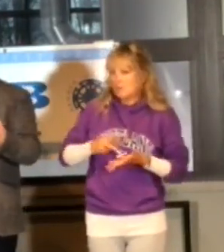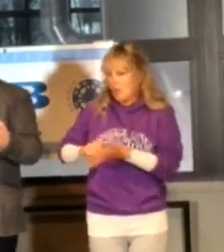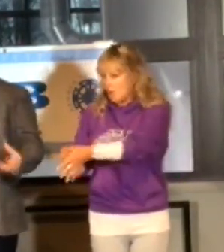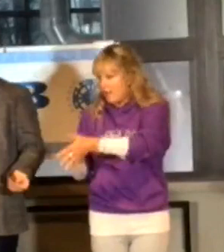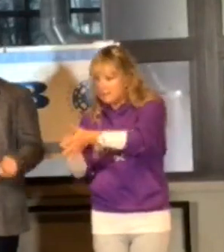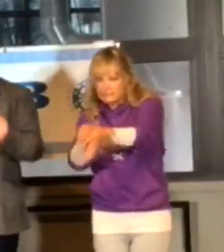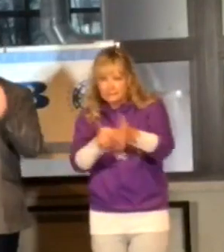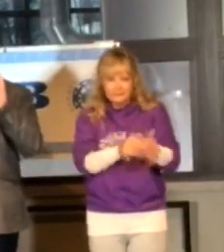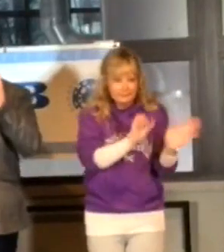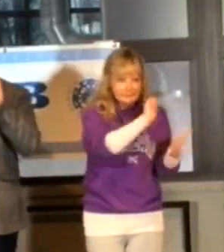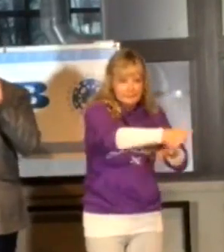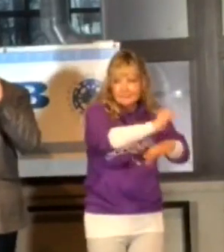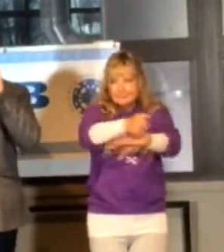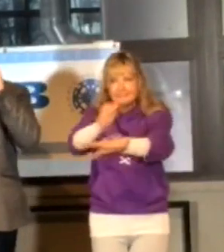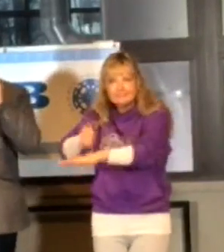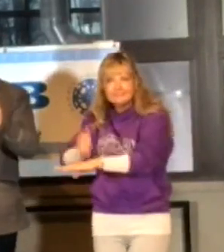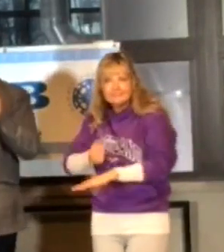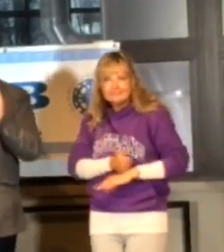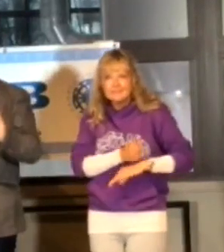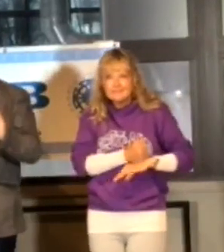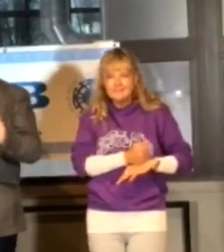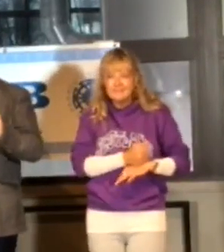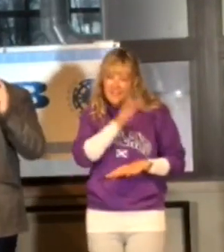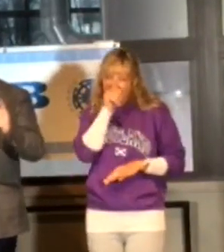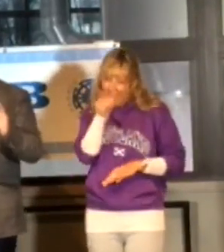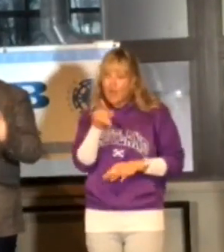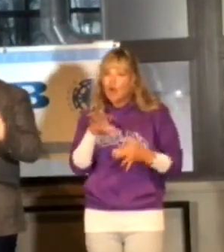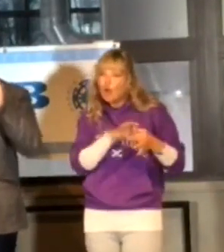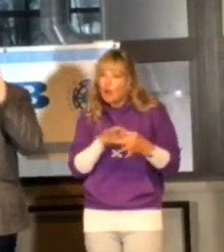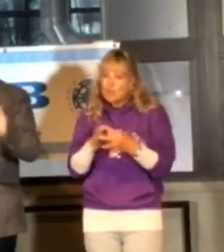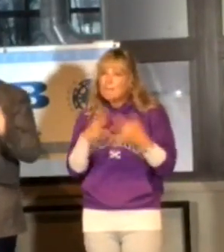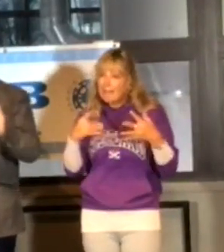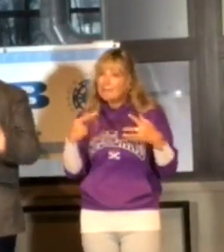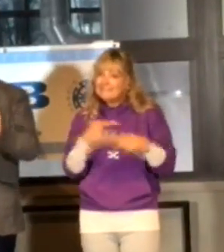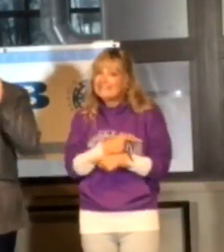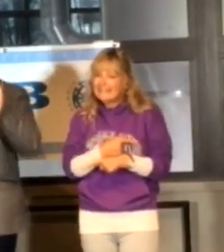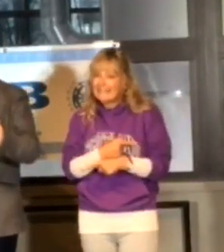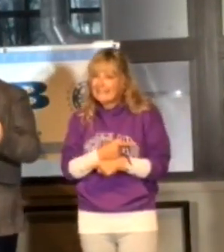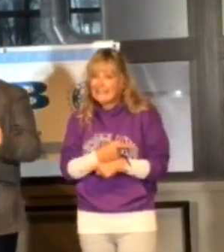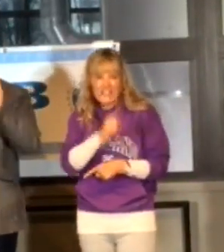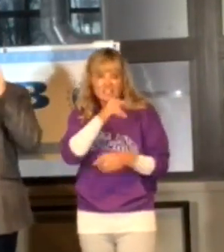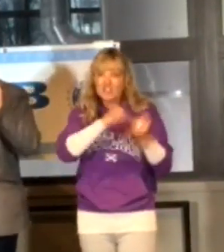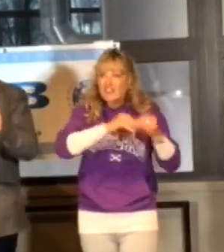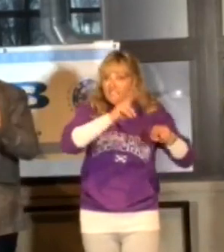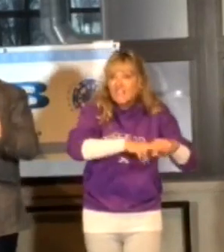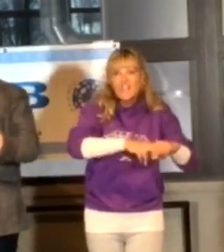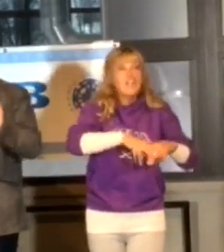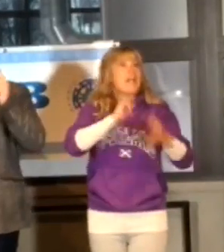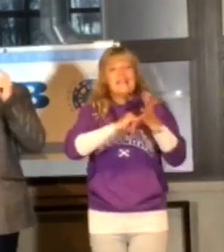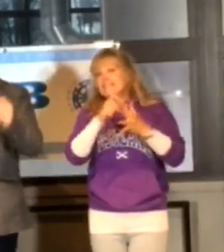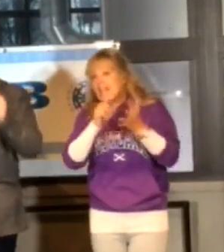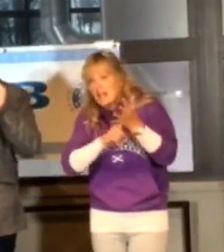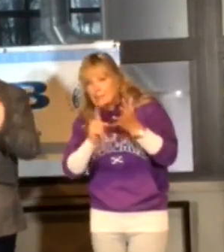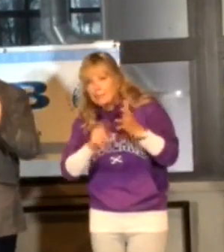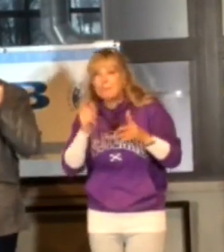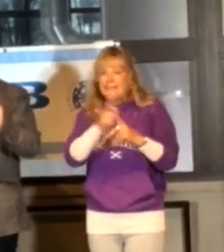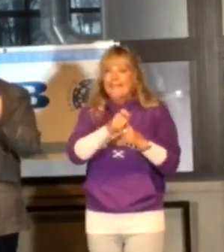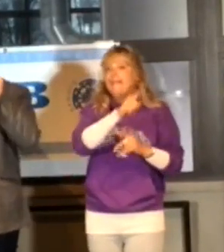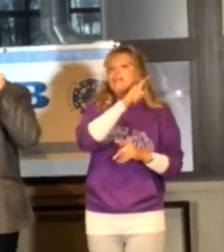on. Like, the biggest mistake Sinn Féin, the SDLP, Fianna Fáil, Fine Gael, and the Irish